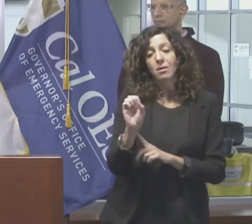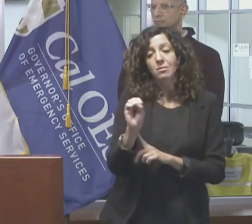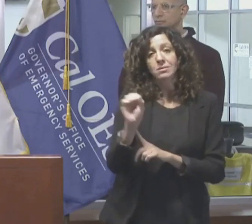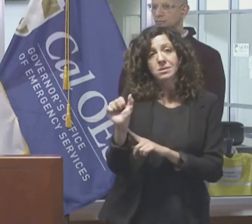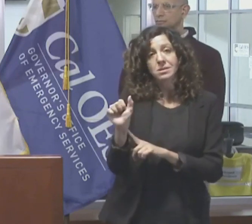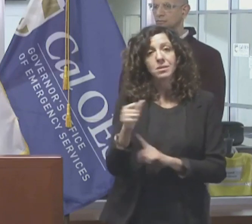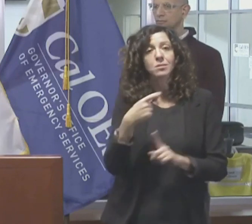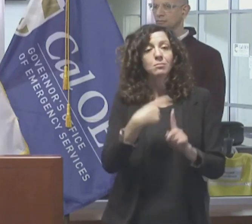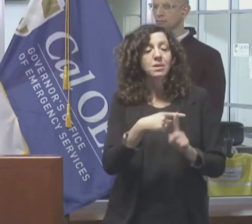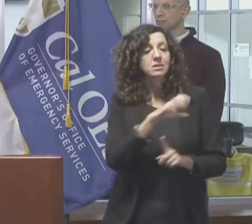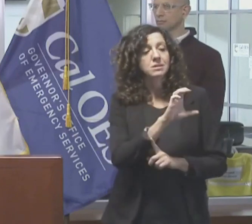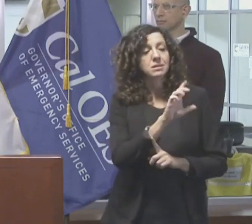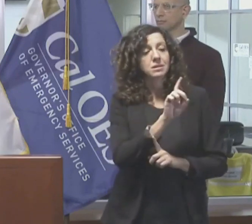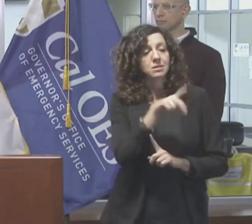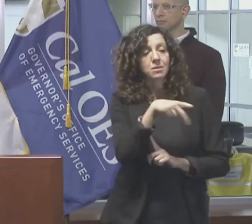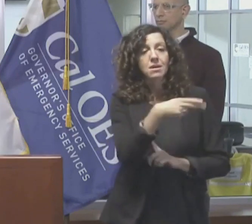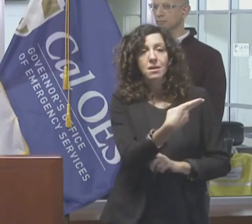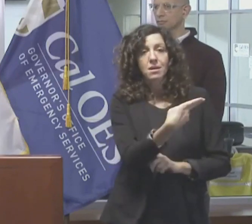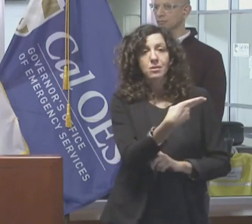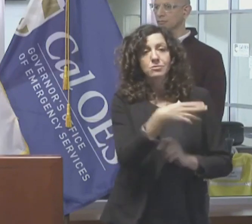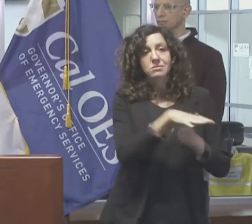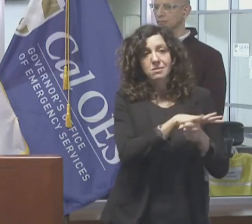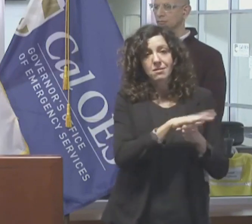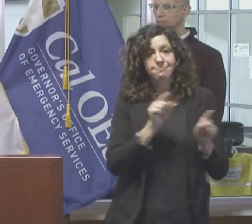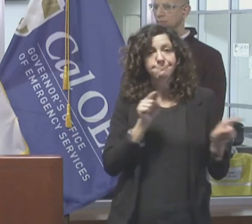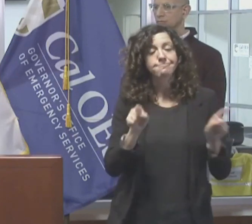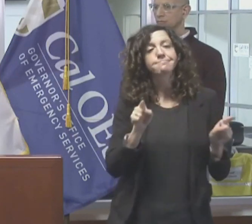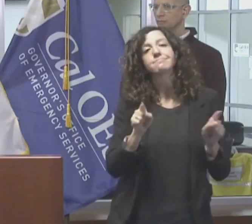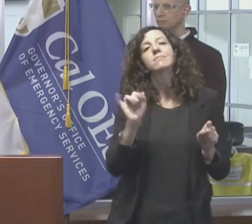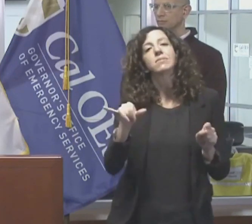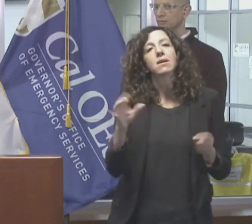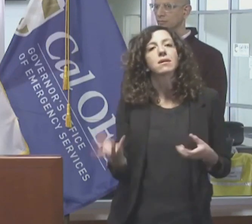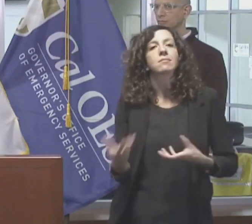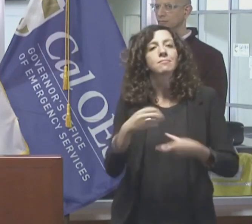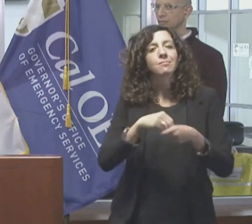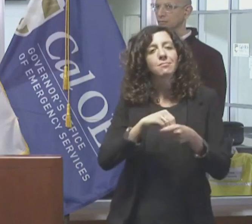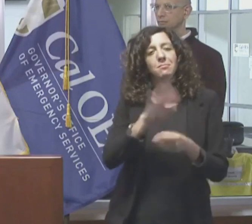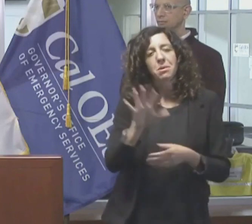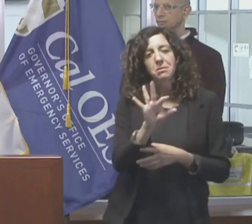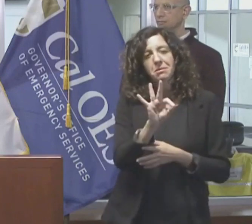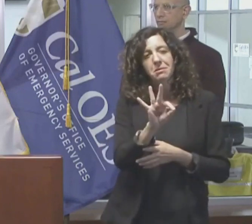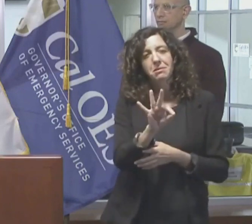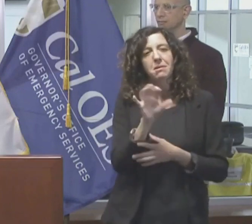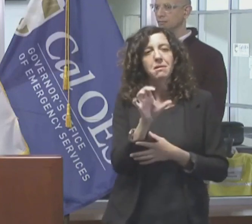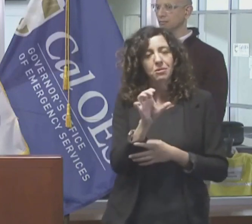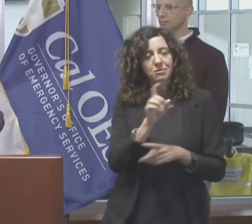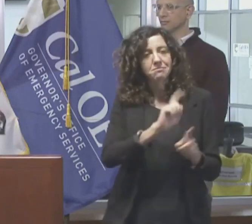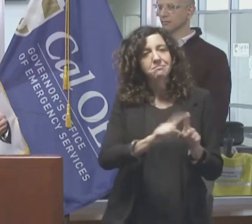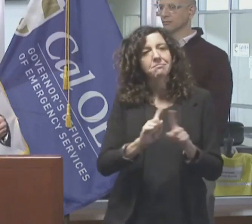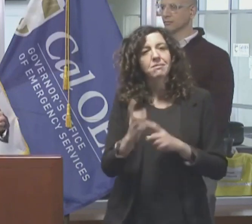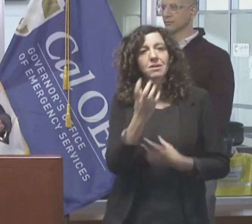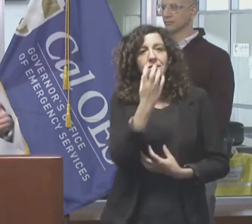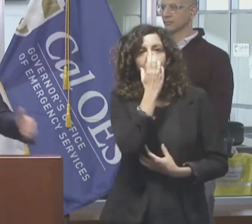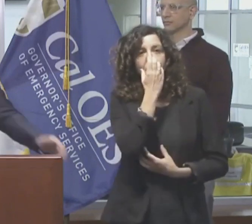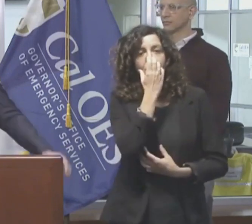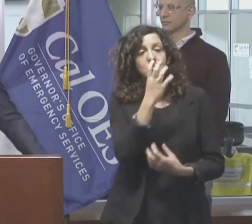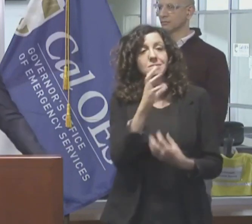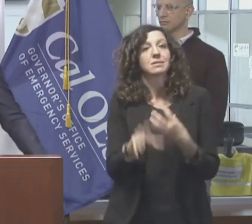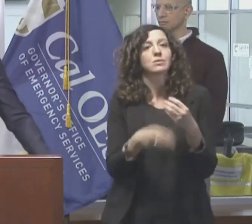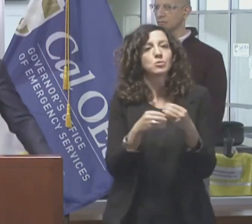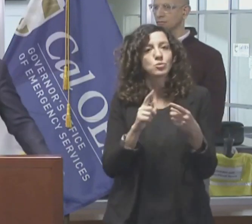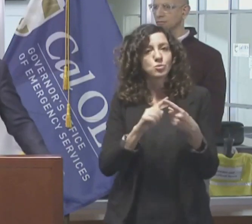our CDPH sites that include an additional roughly 900 ventilators in addition to